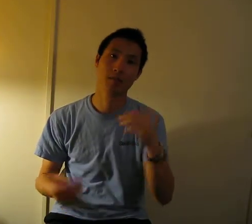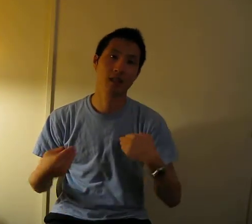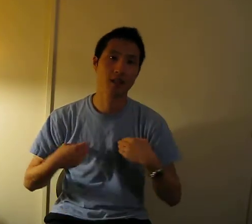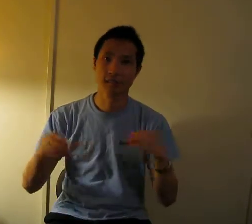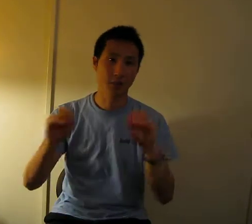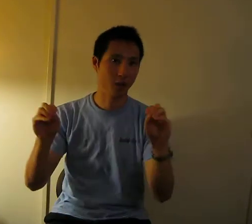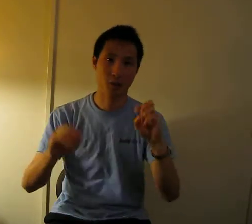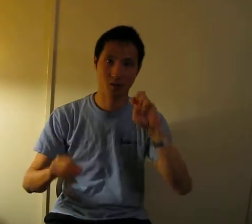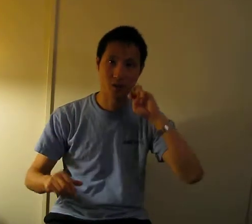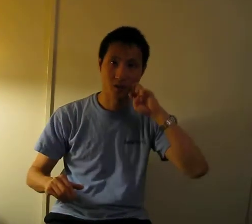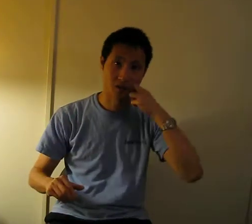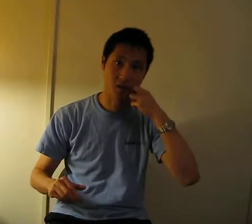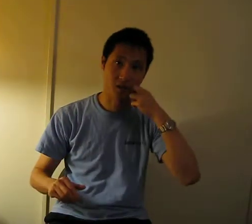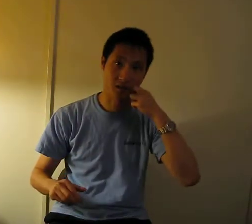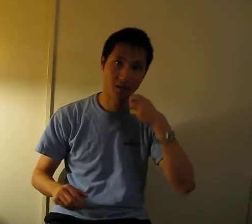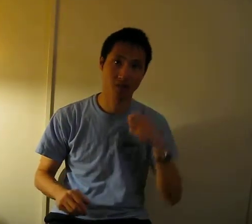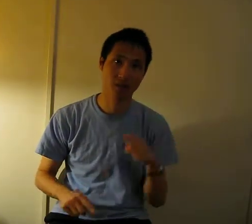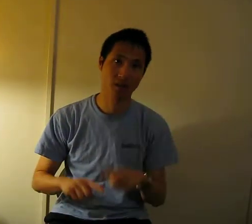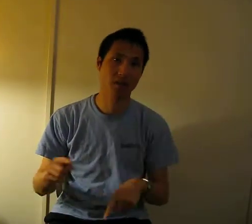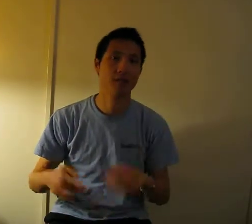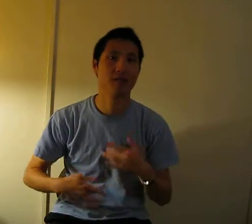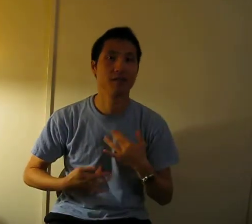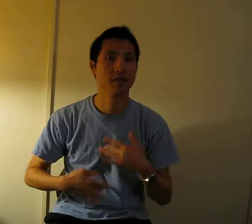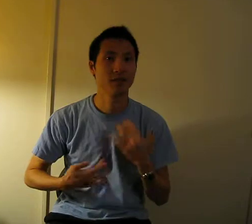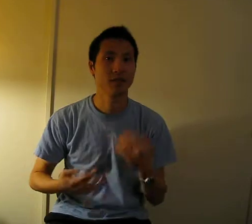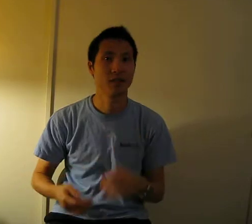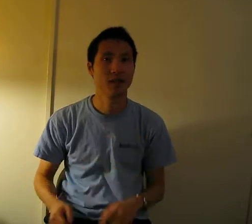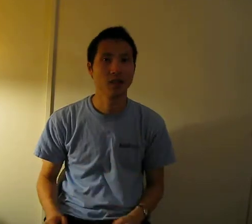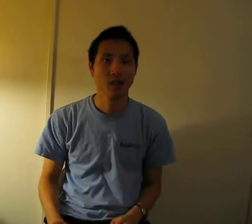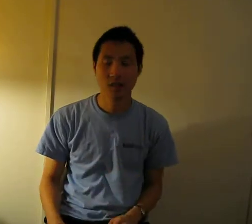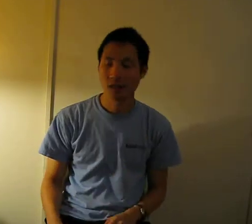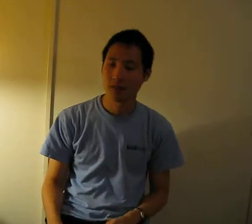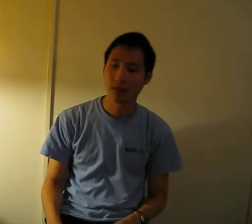brain contains no nerves. So he can't feel.